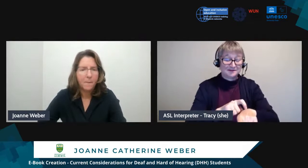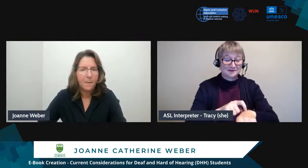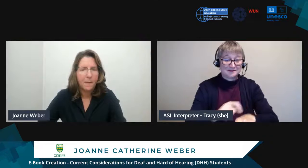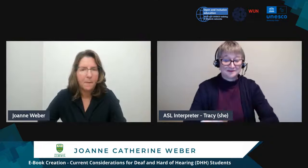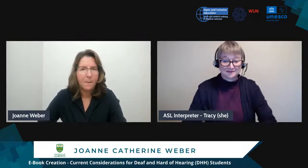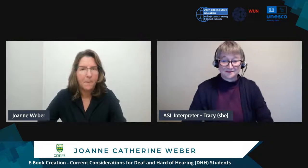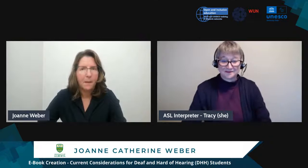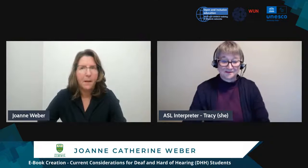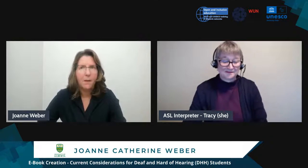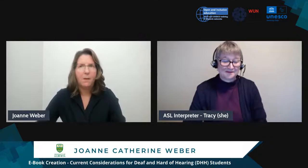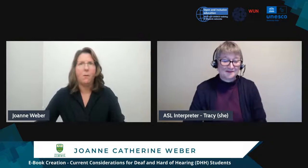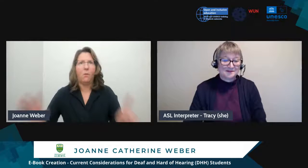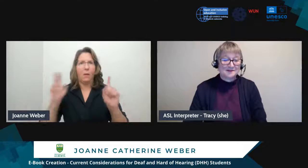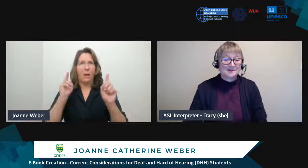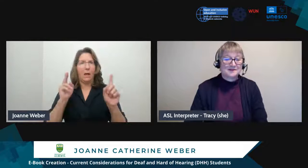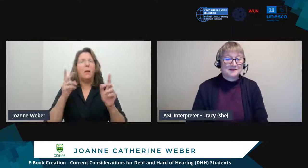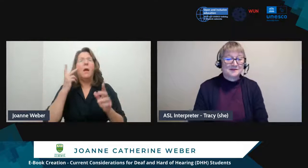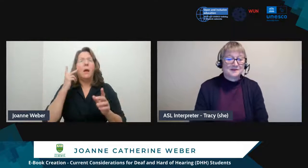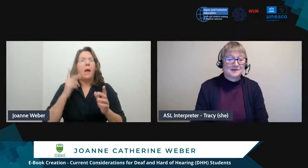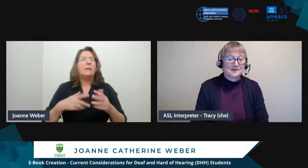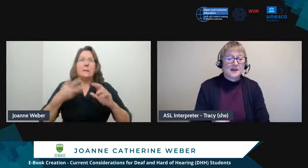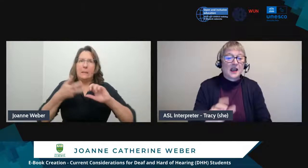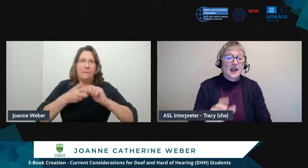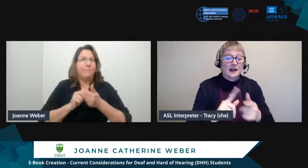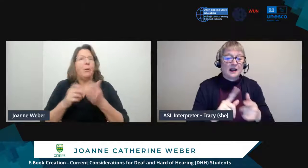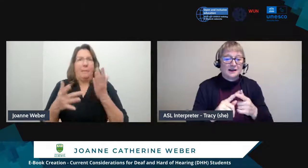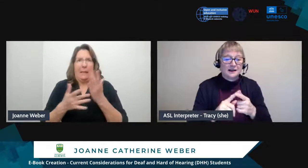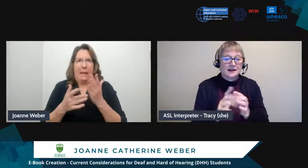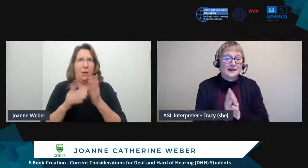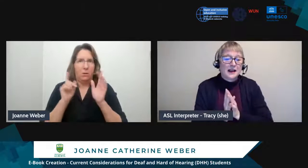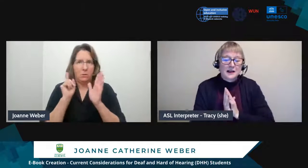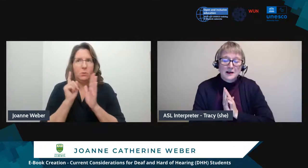frameworks may fit their needs, universal design, not all do.